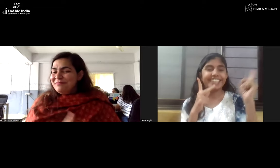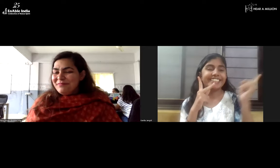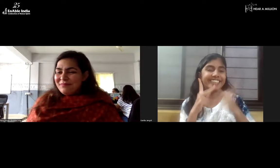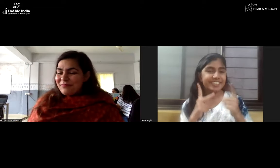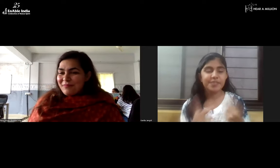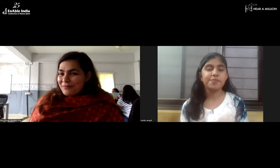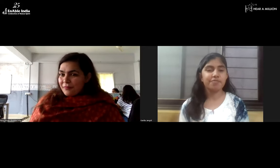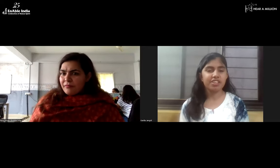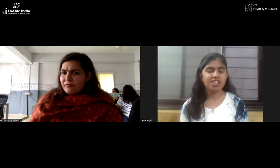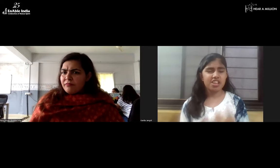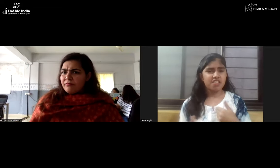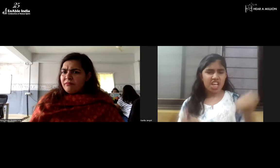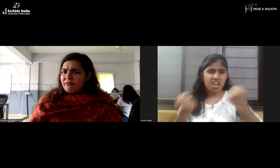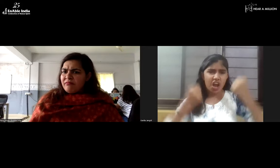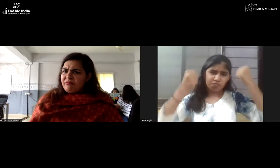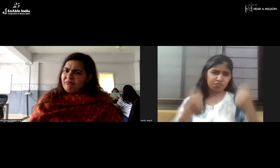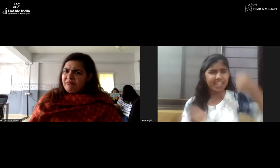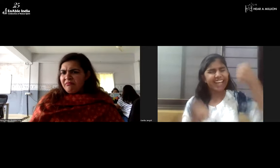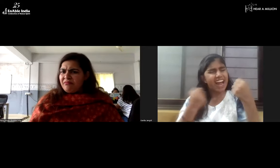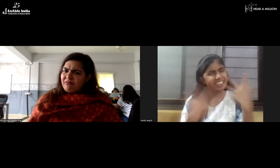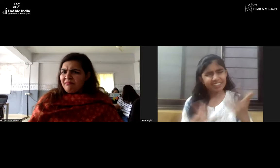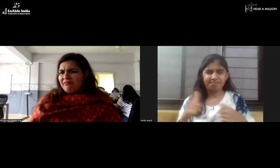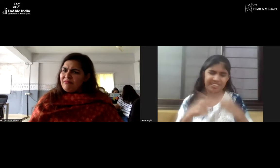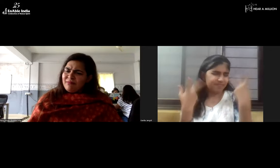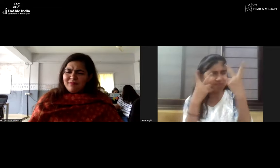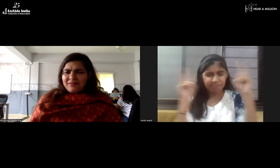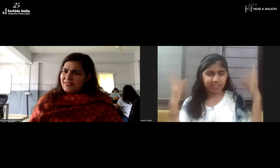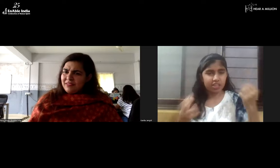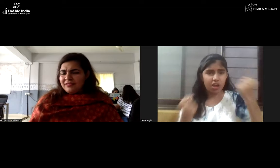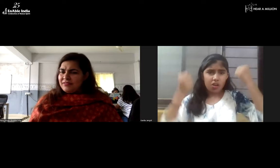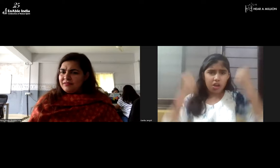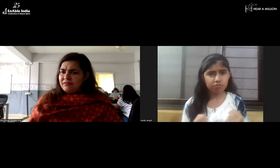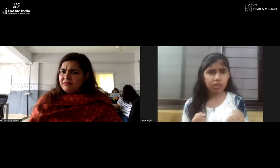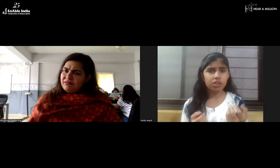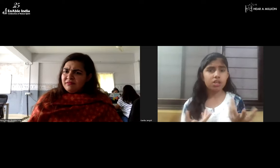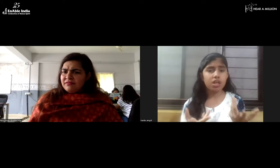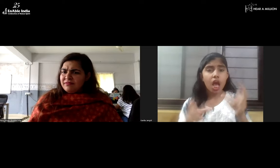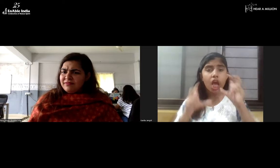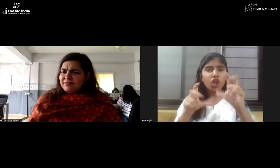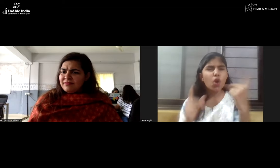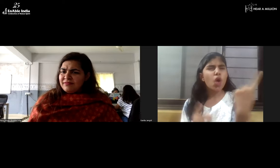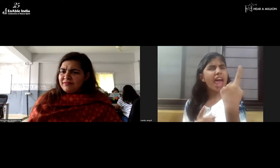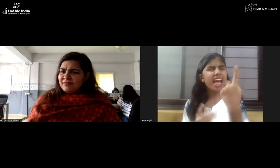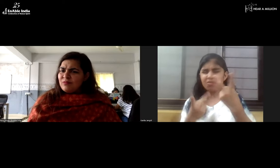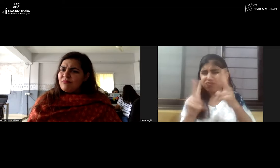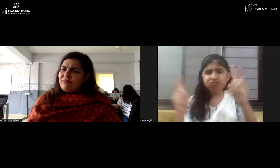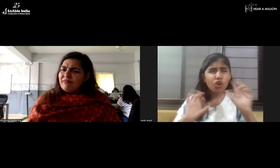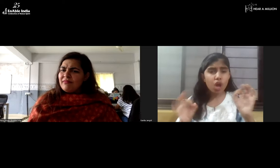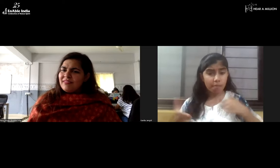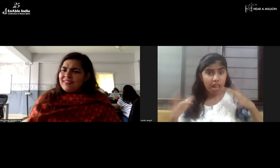can understand what the teachers are teaching. Like when the teachers speak and the children do not understand, so they can learn and get